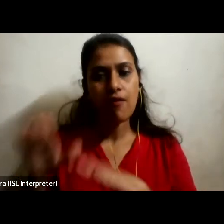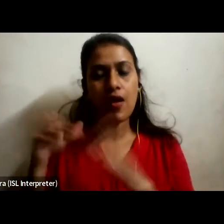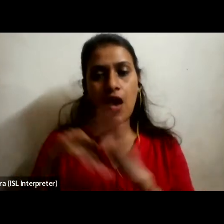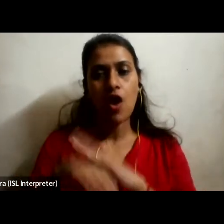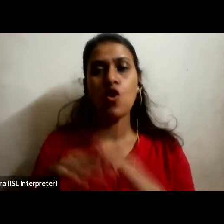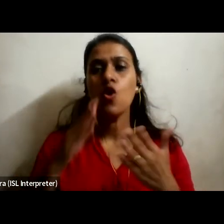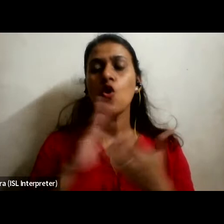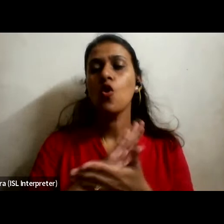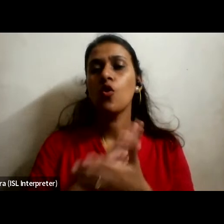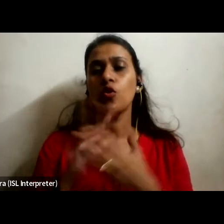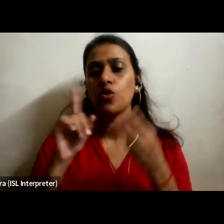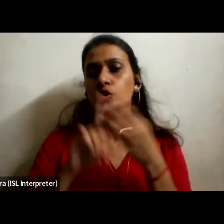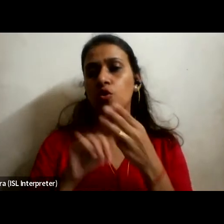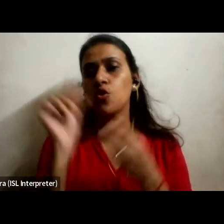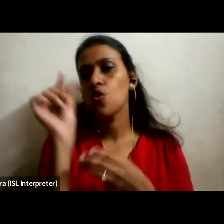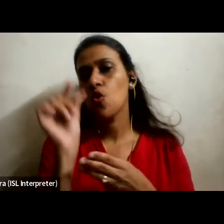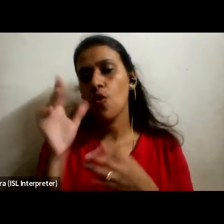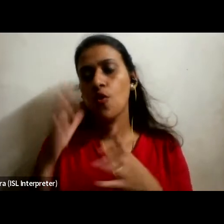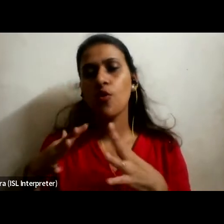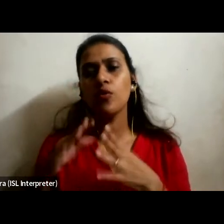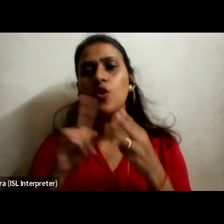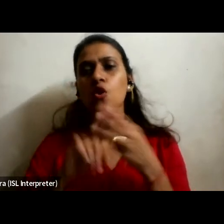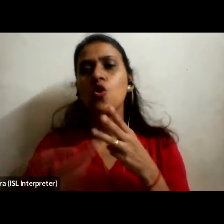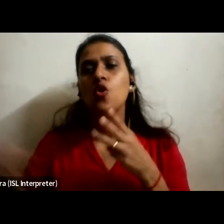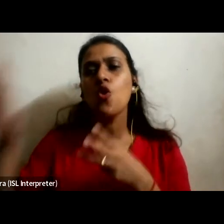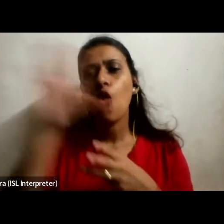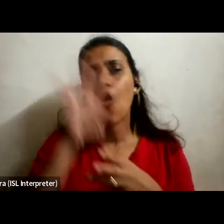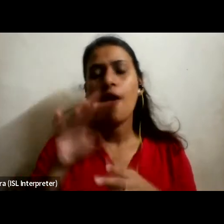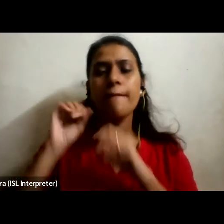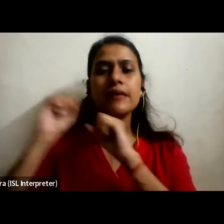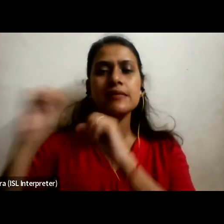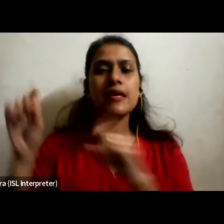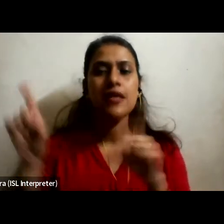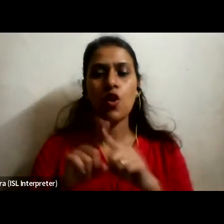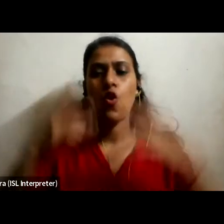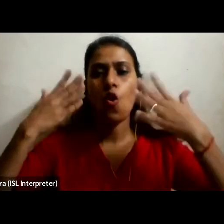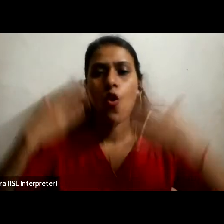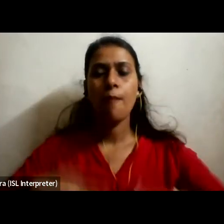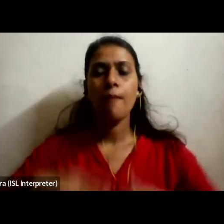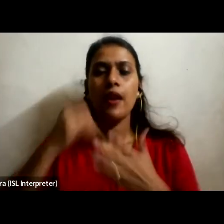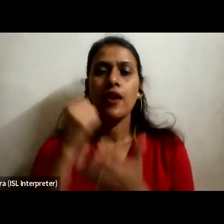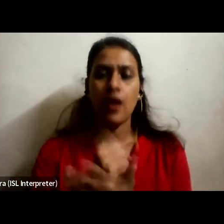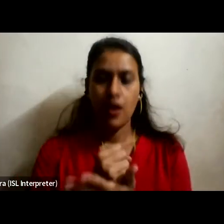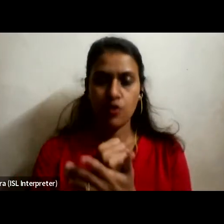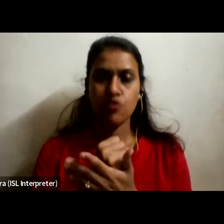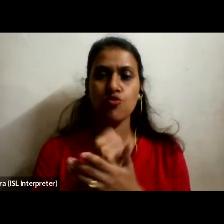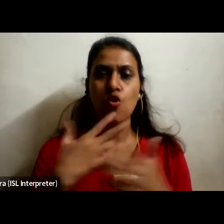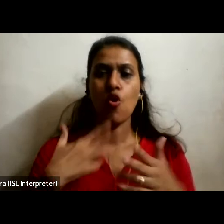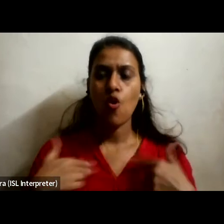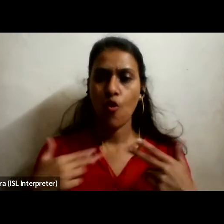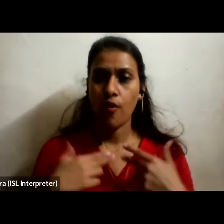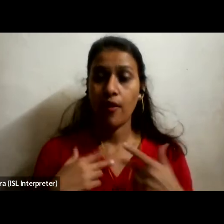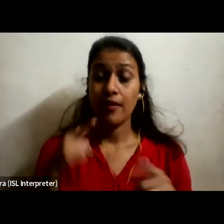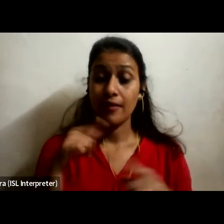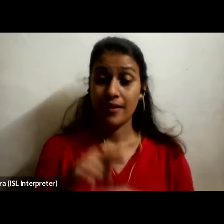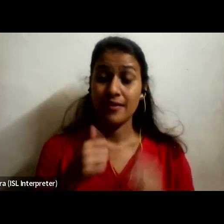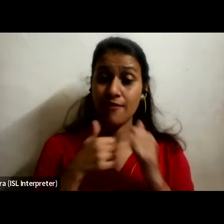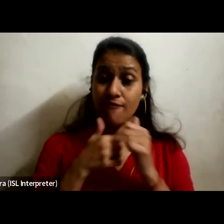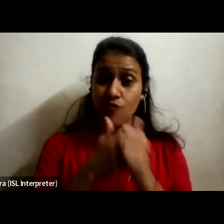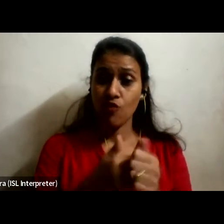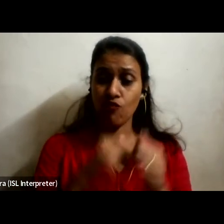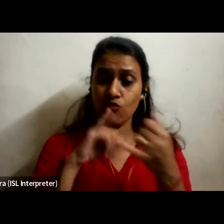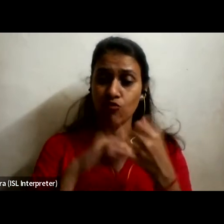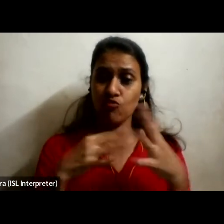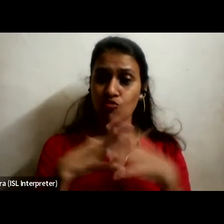Rights and the right to privacy under that to strike down the use of this particular software by the Netherlands government.